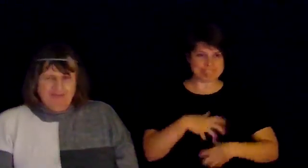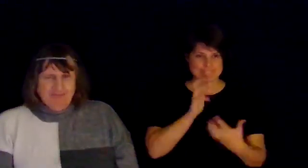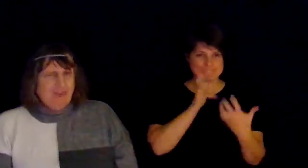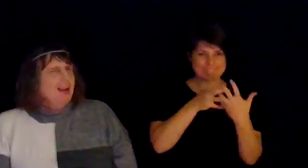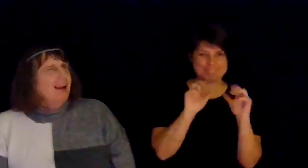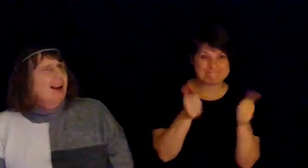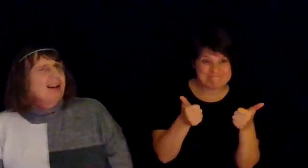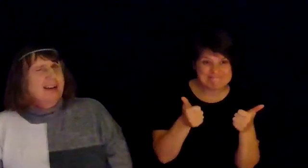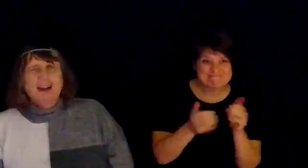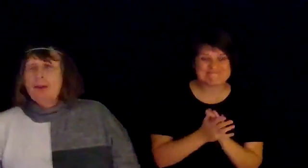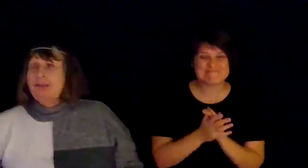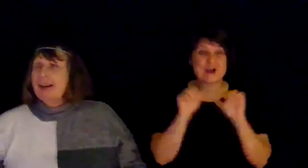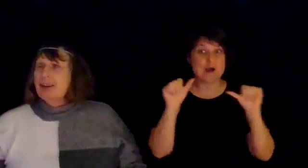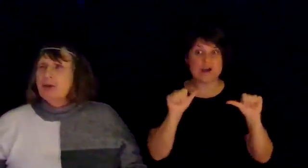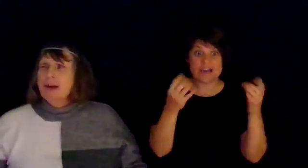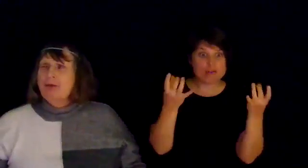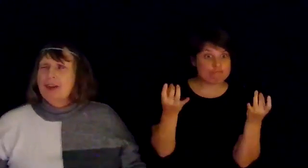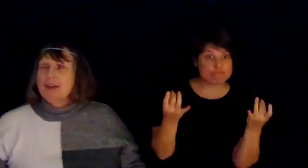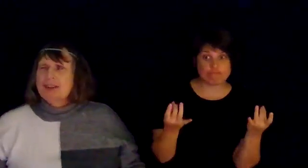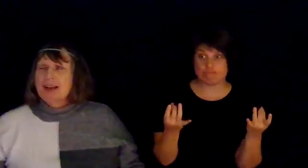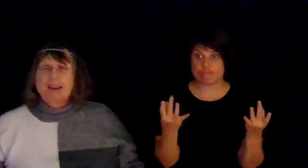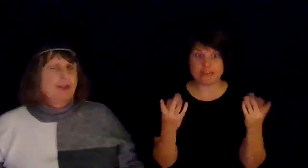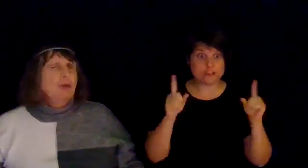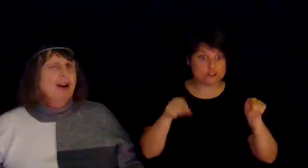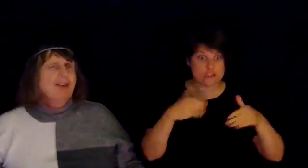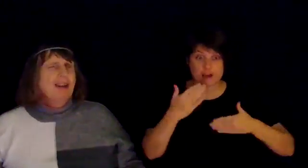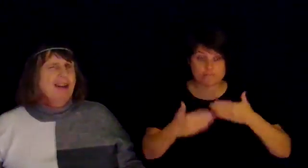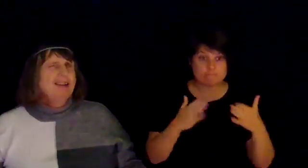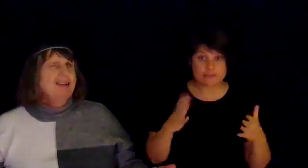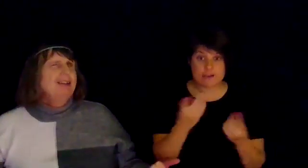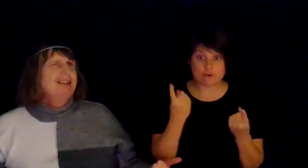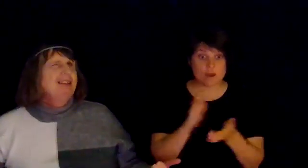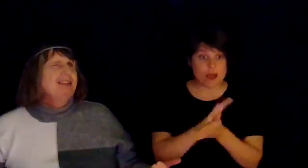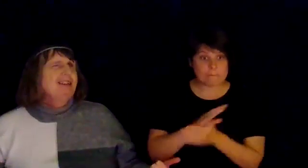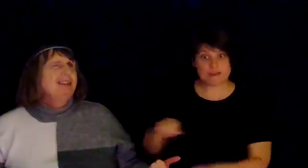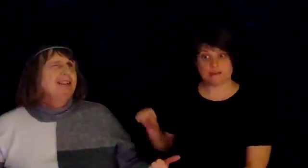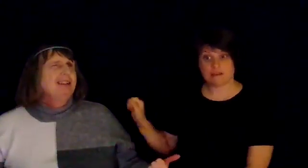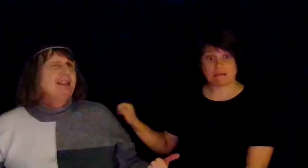wherever. Okay, are we ready to start? Is everyone happy?